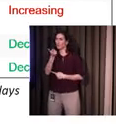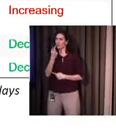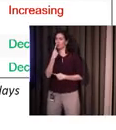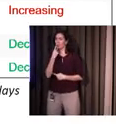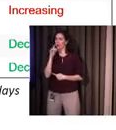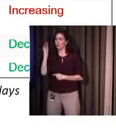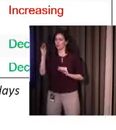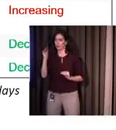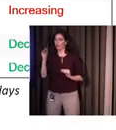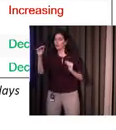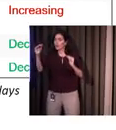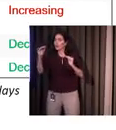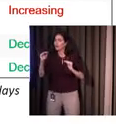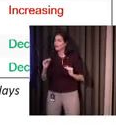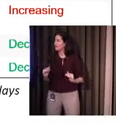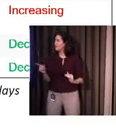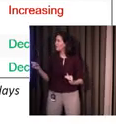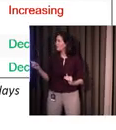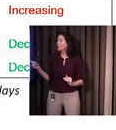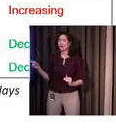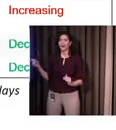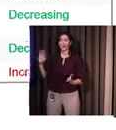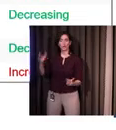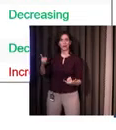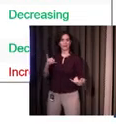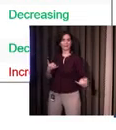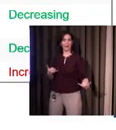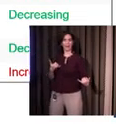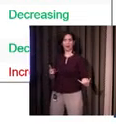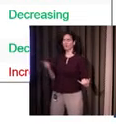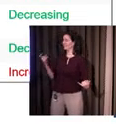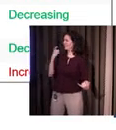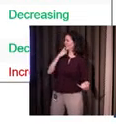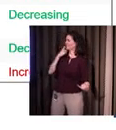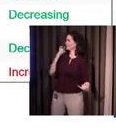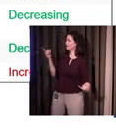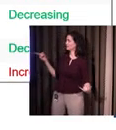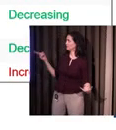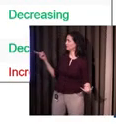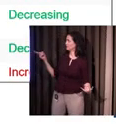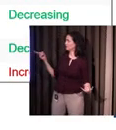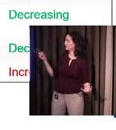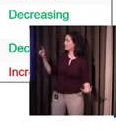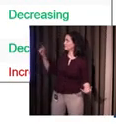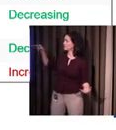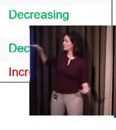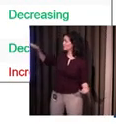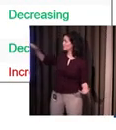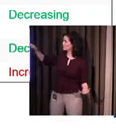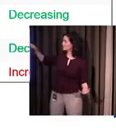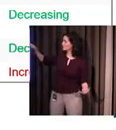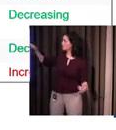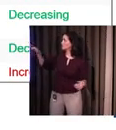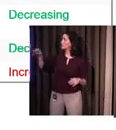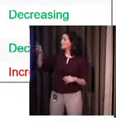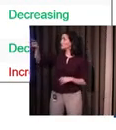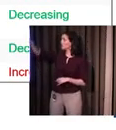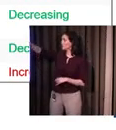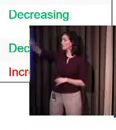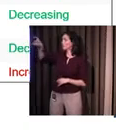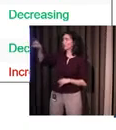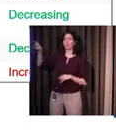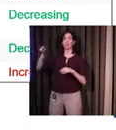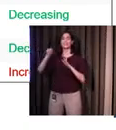there. Next slide, please. This is the most up-to-date version of this. On the top line, you'll see all three measures are plateaus